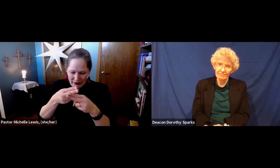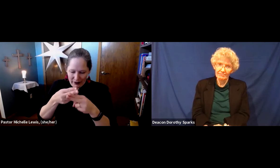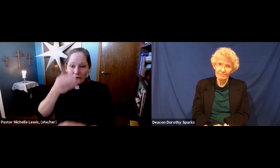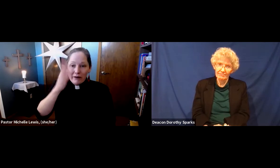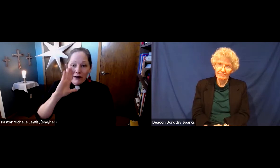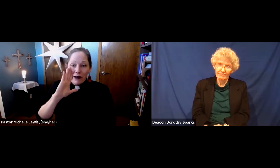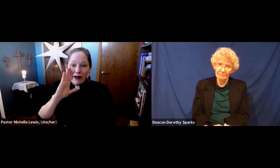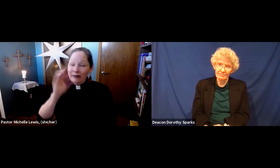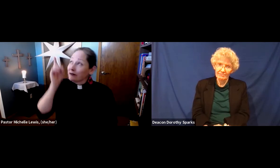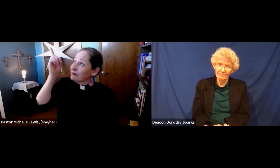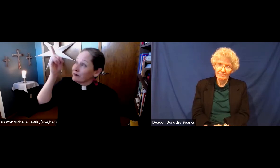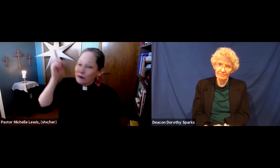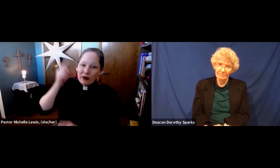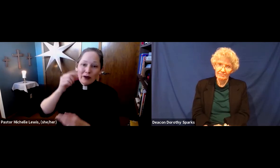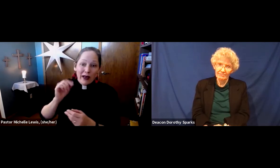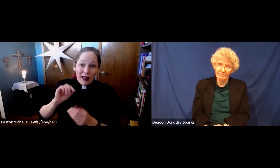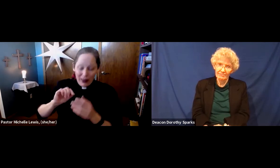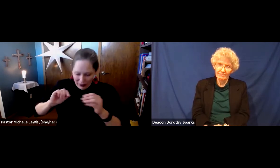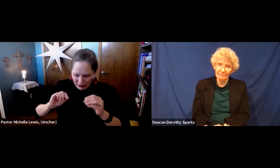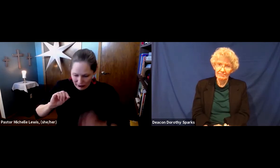Through the name of our God,